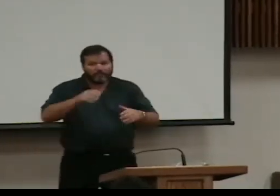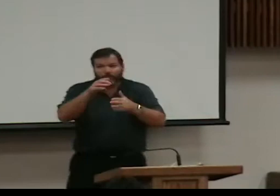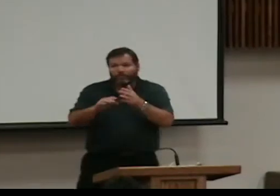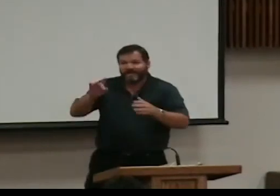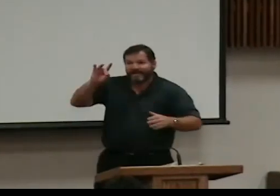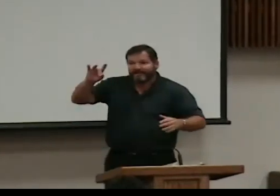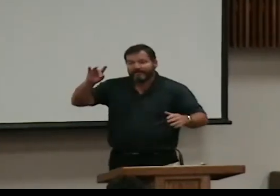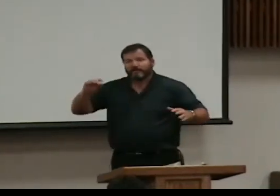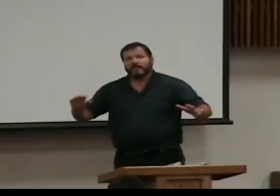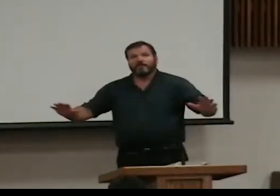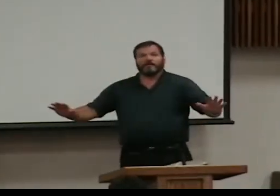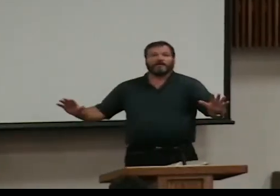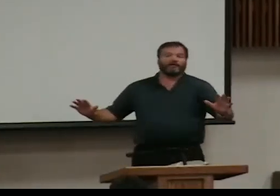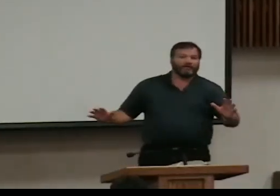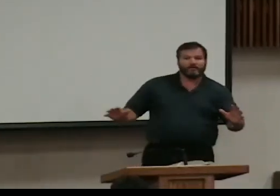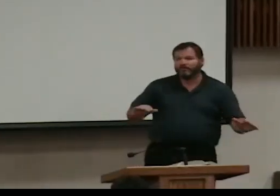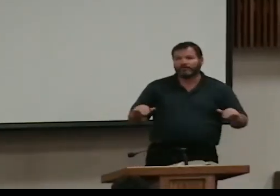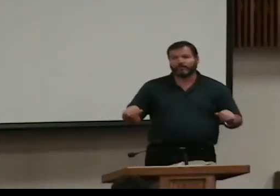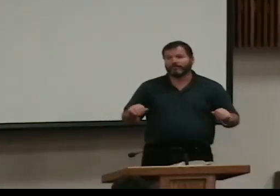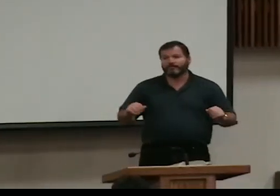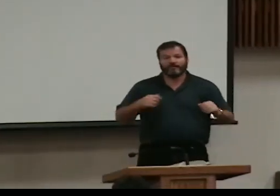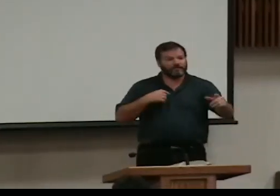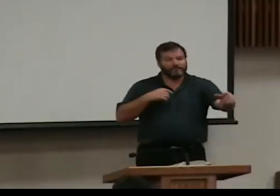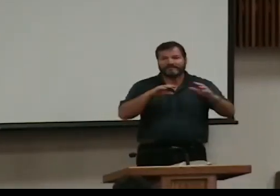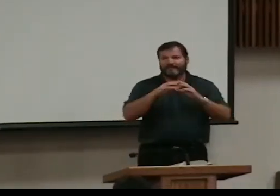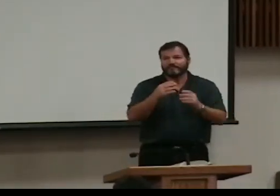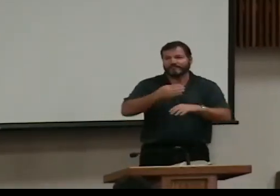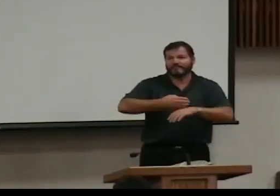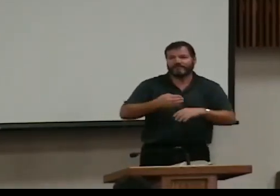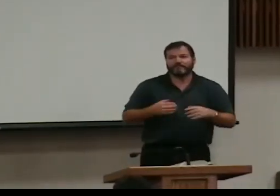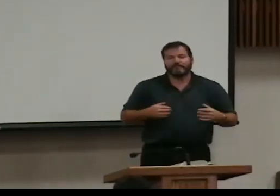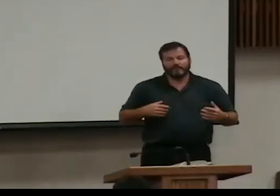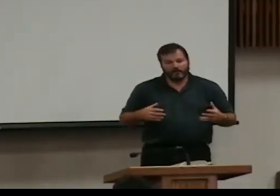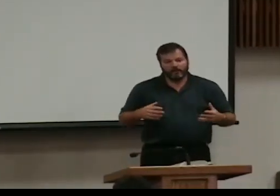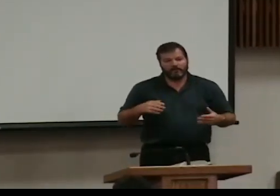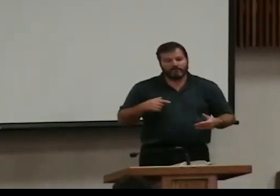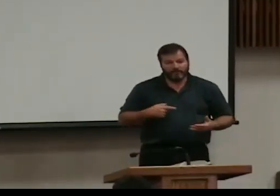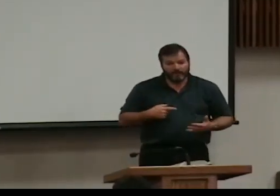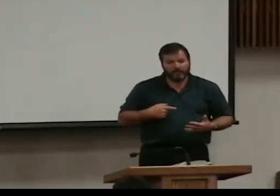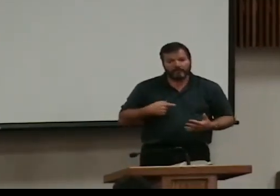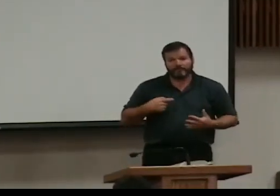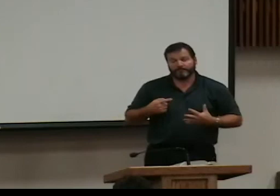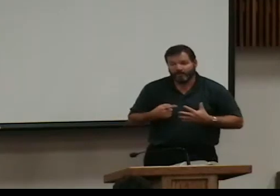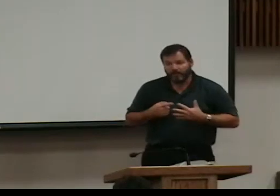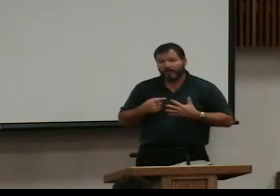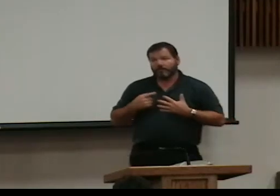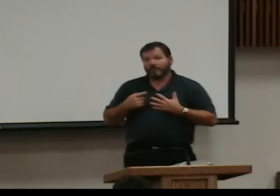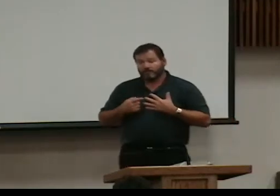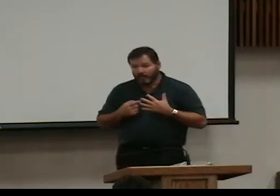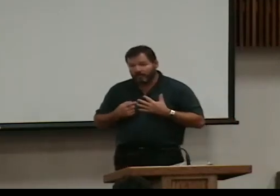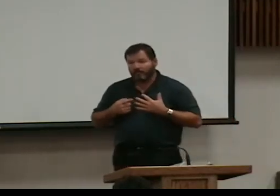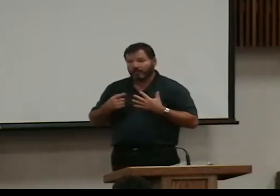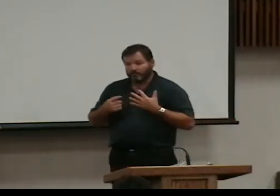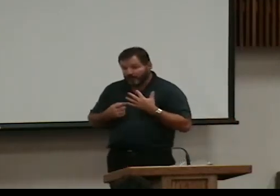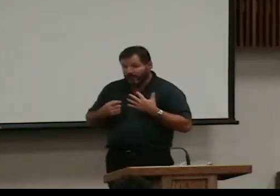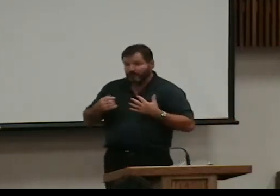Maybe Romans 8 is really powerful. Remember, Bob, you see all these ten